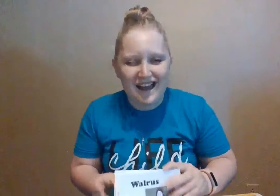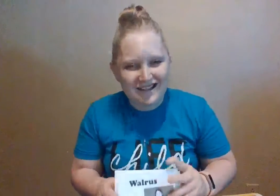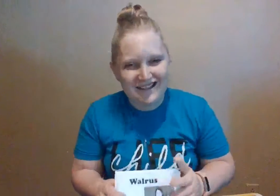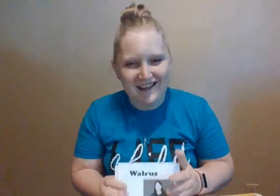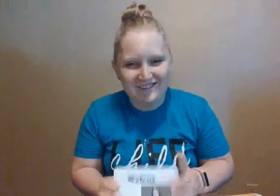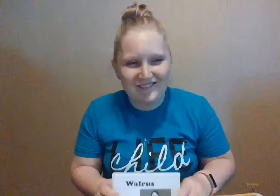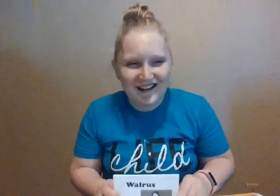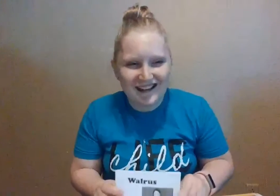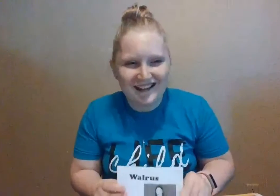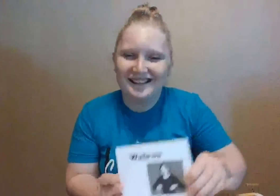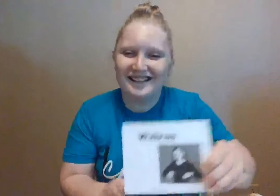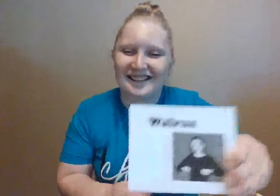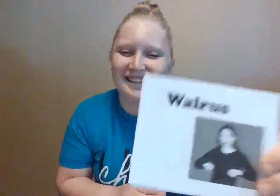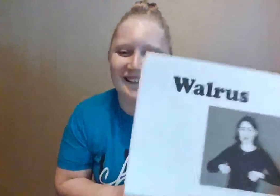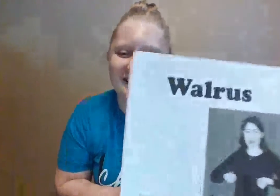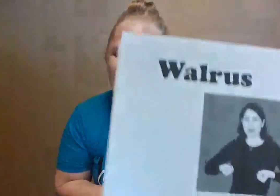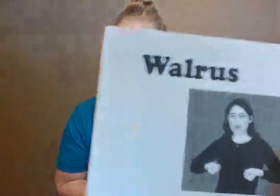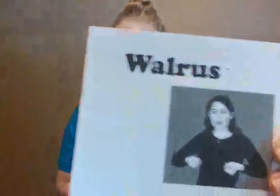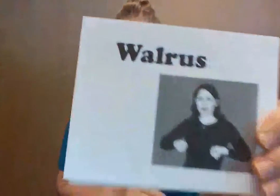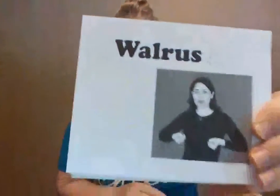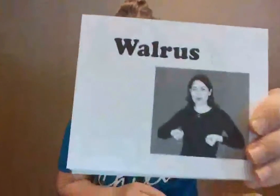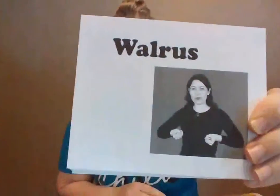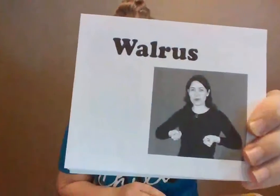Isn't that funny? Great job, guys.